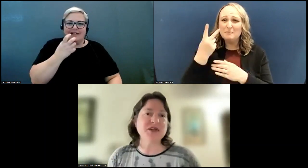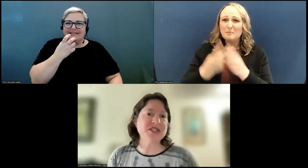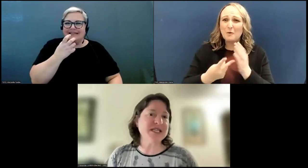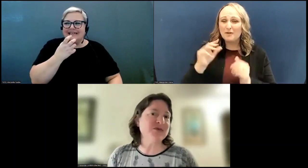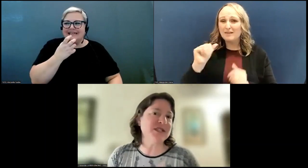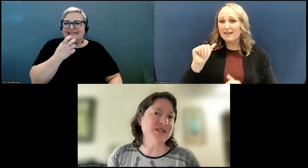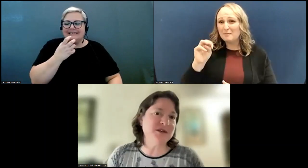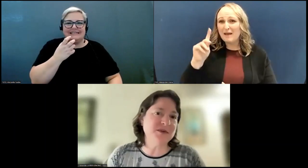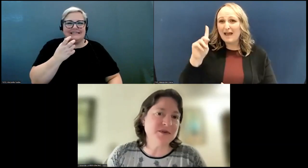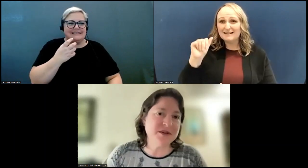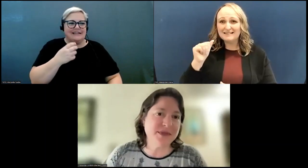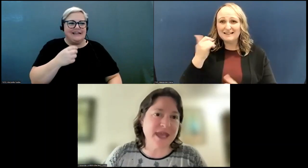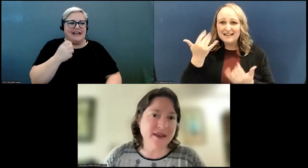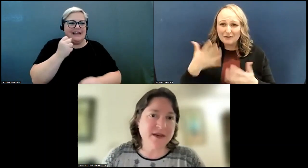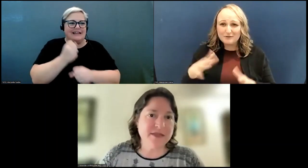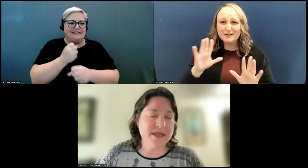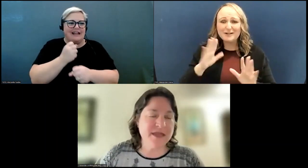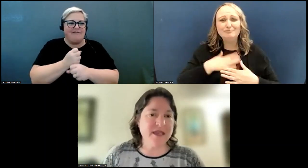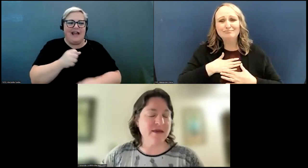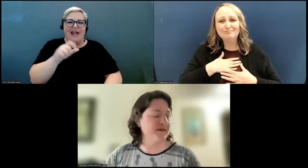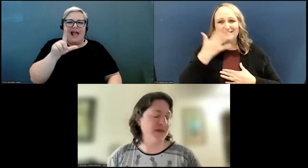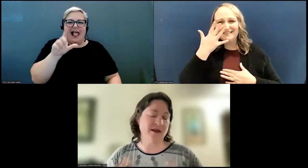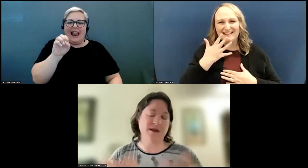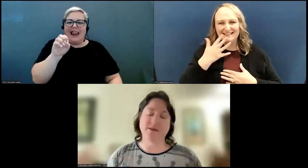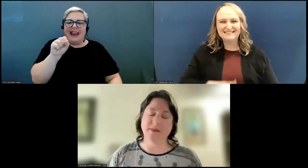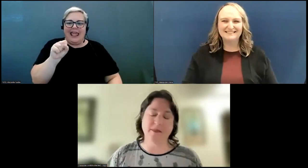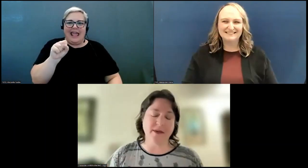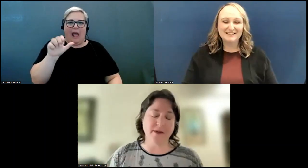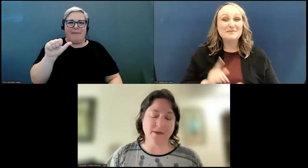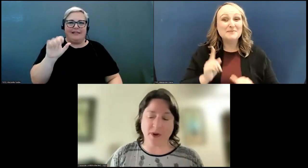I first of all just want to thank the